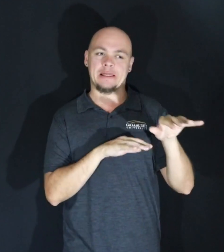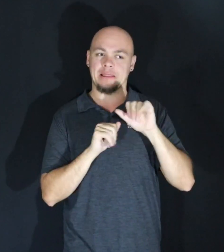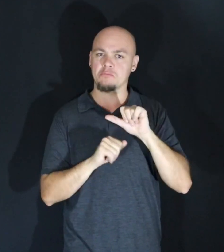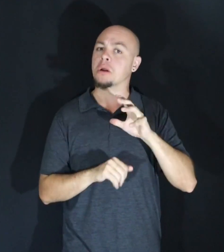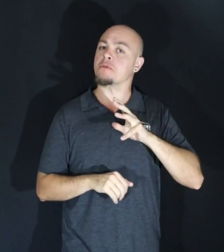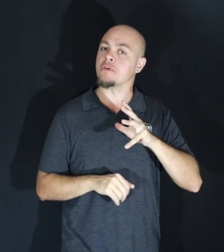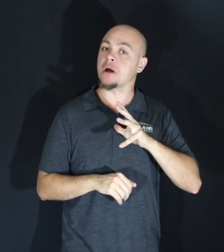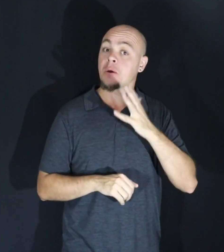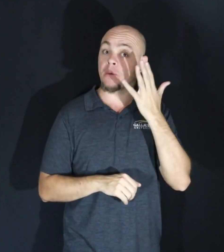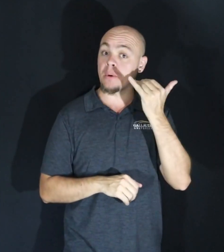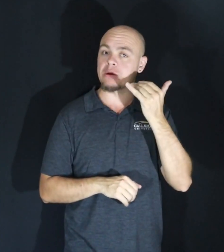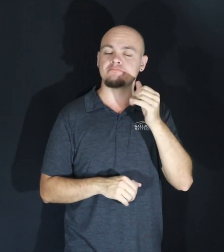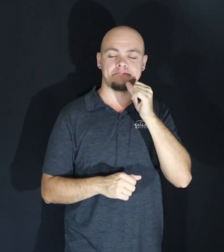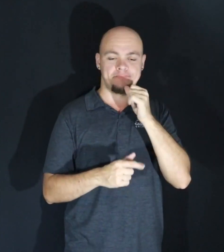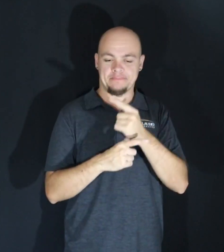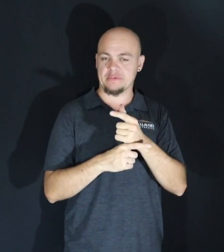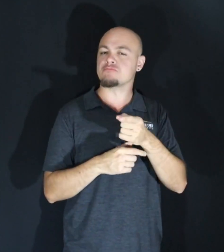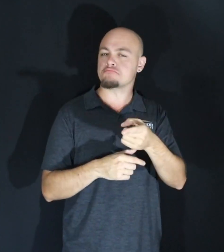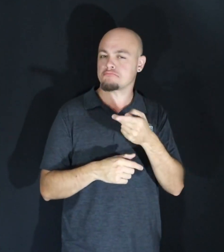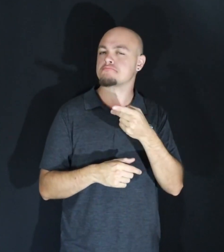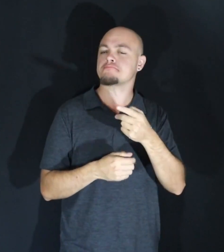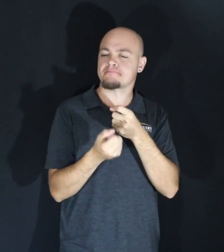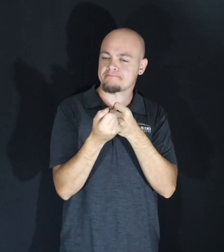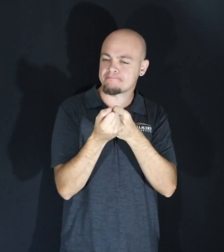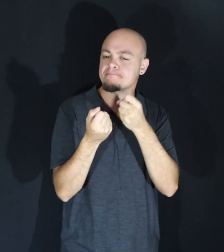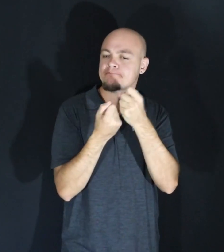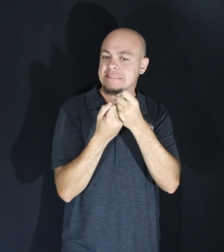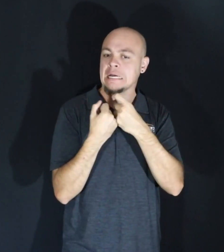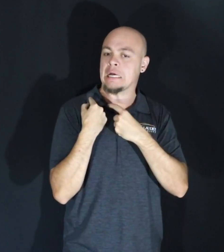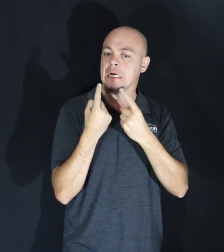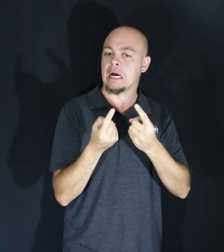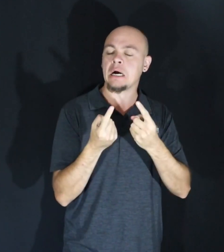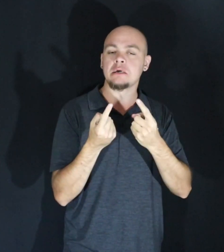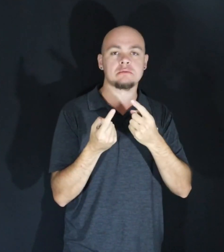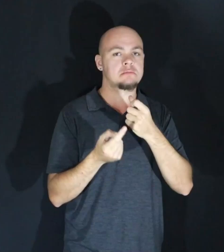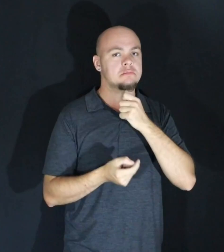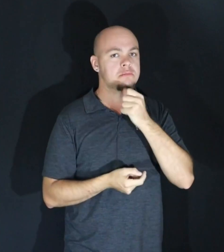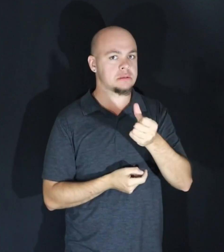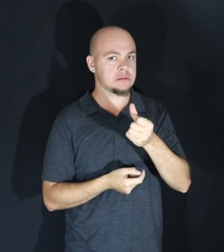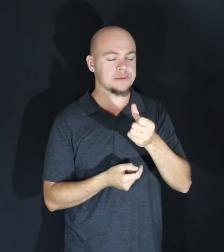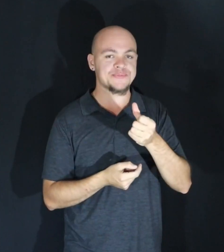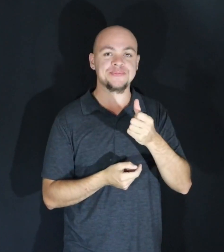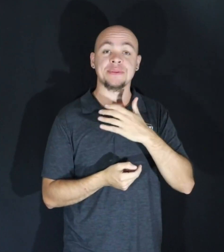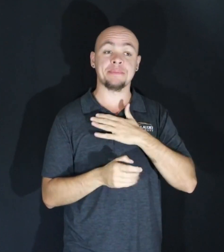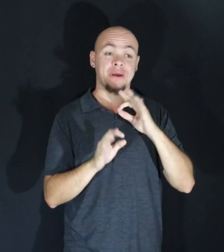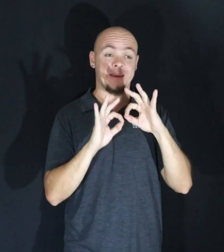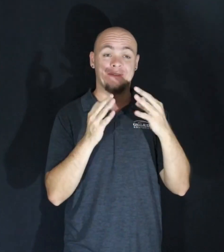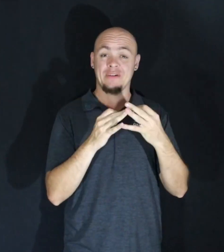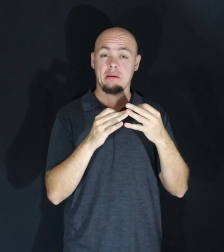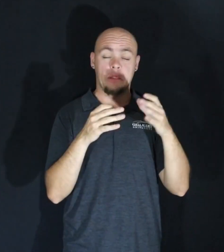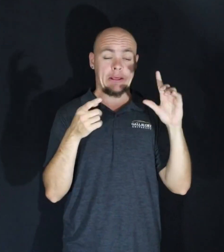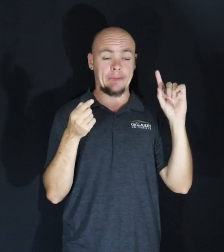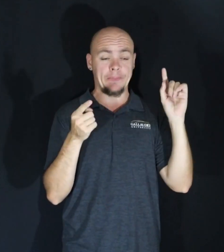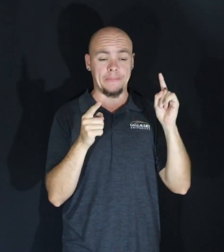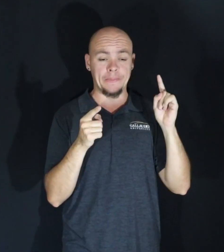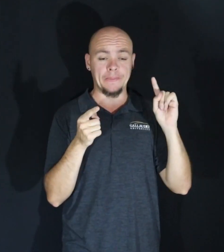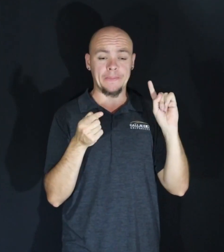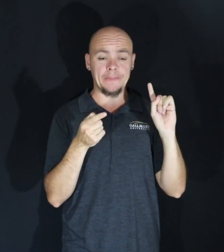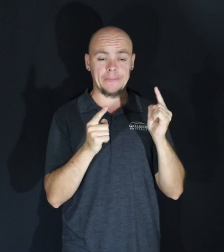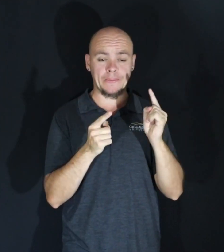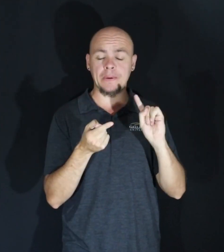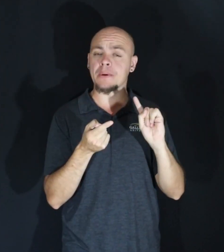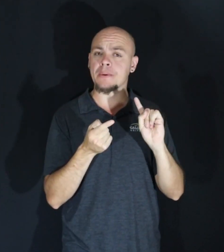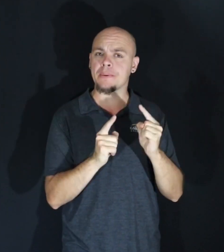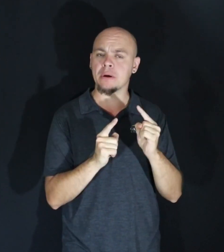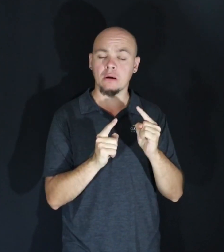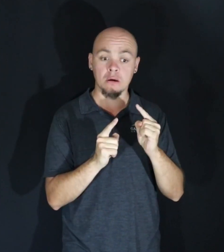okay because we had each other until we didn't. You see, I watched my family unit shrink right before my